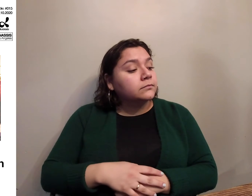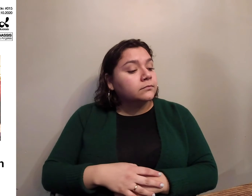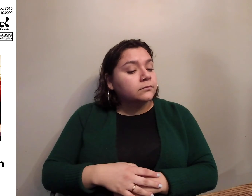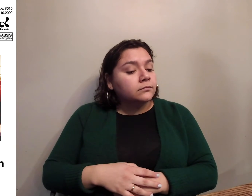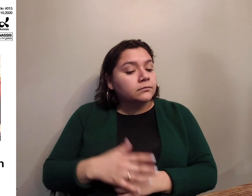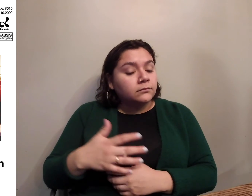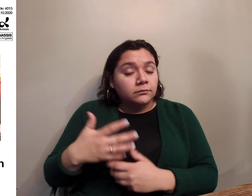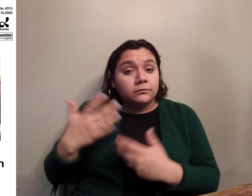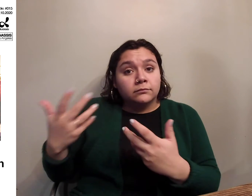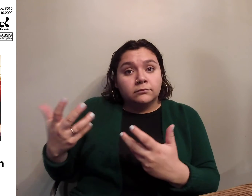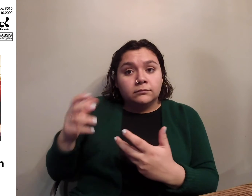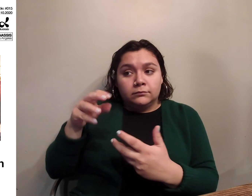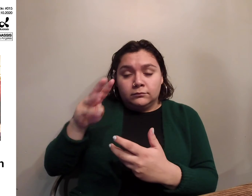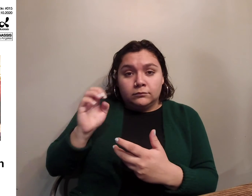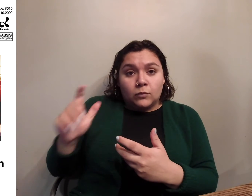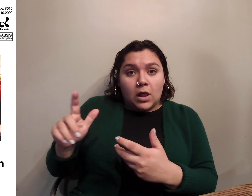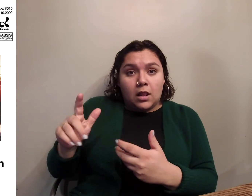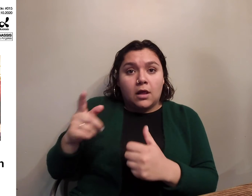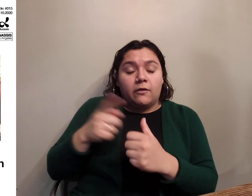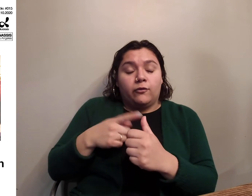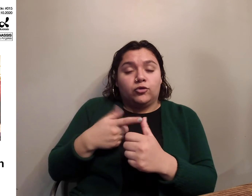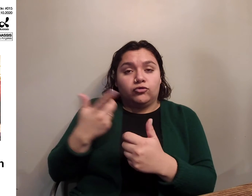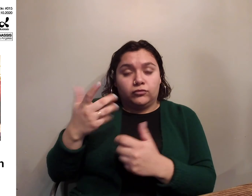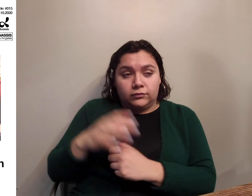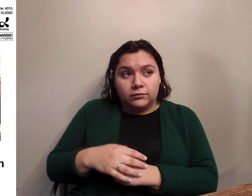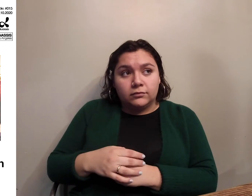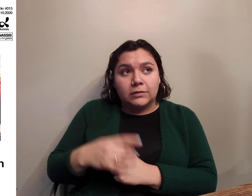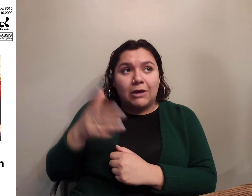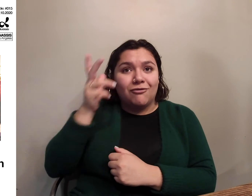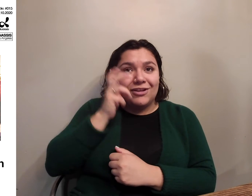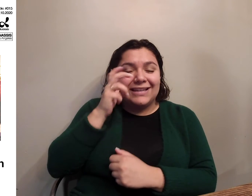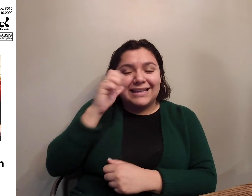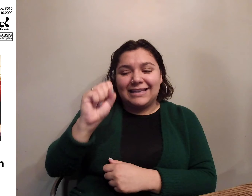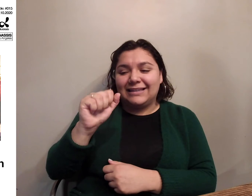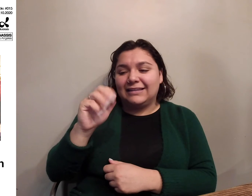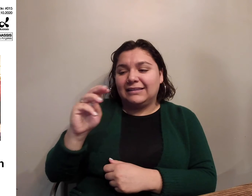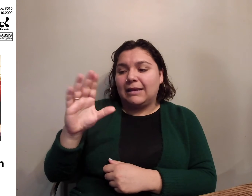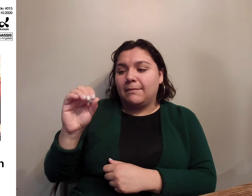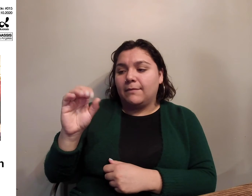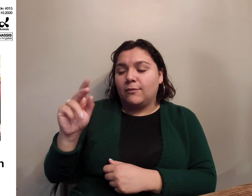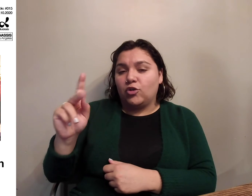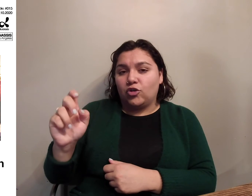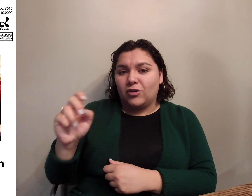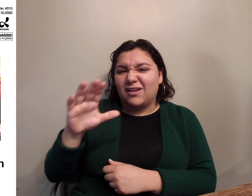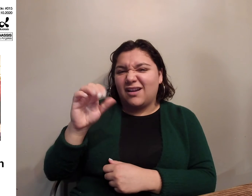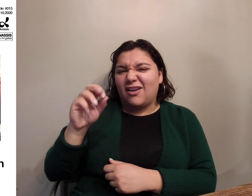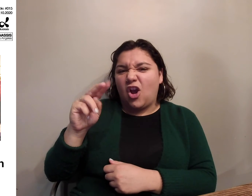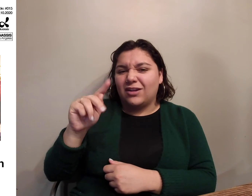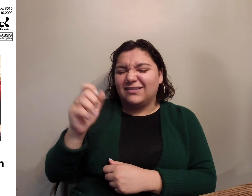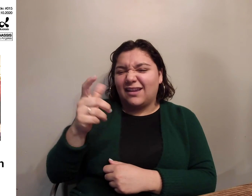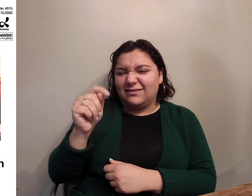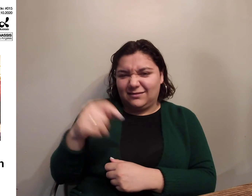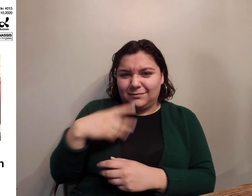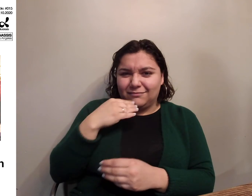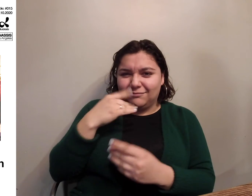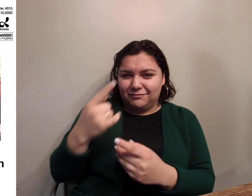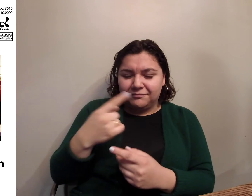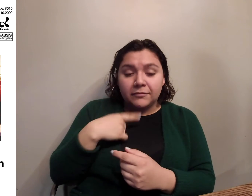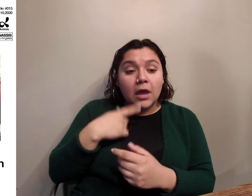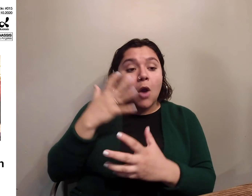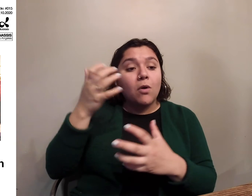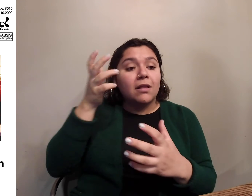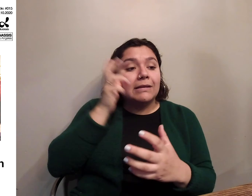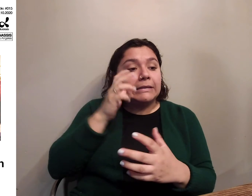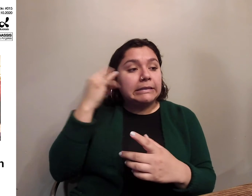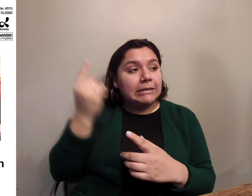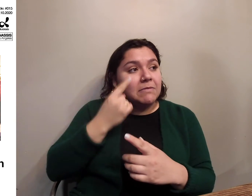Well, first, context, which is I was listening to Sam Cooke because I wanted to listen to something that